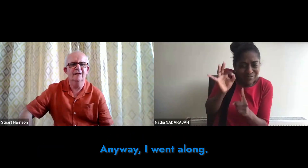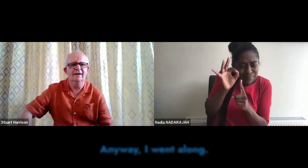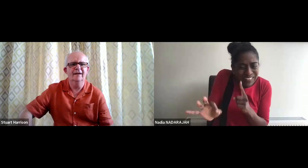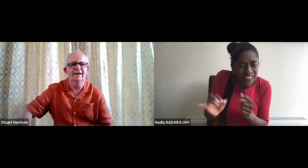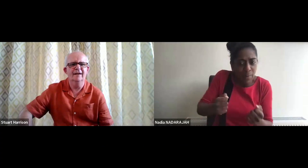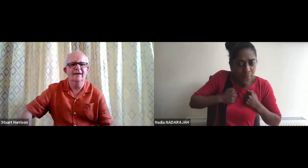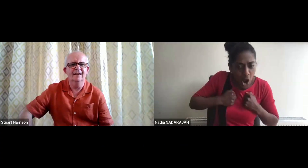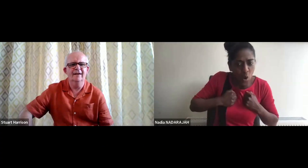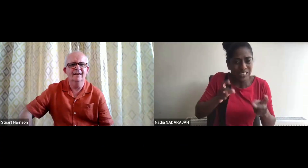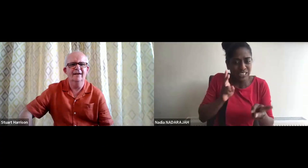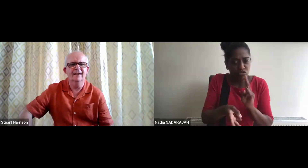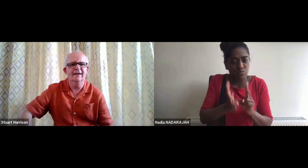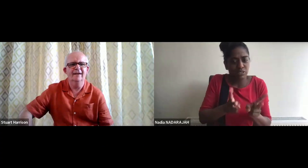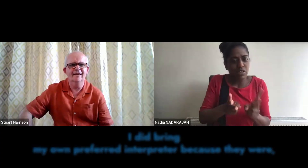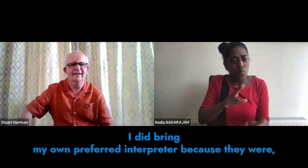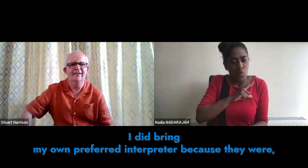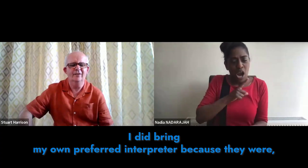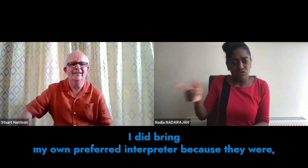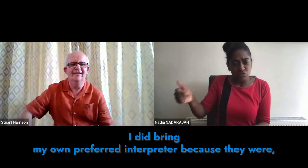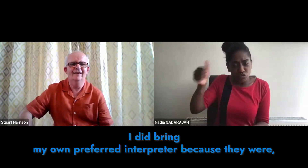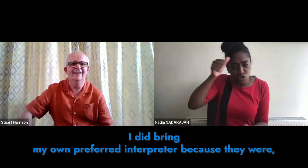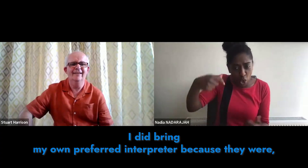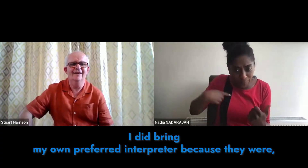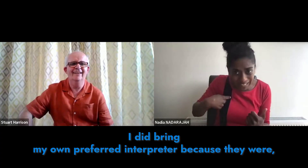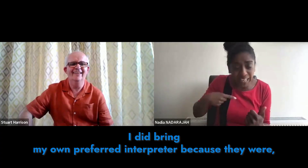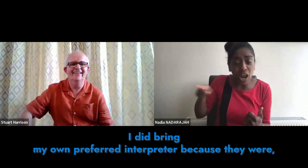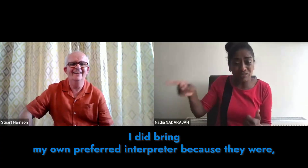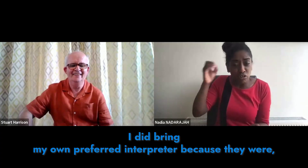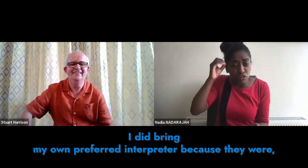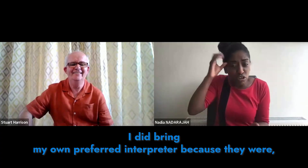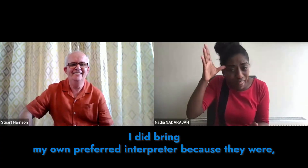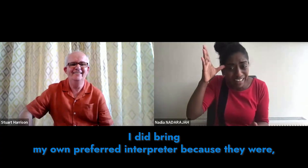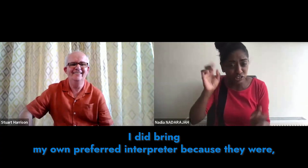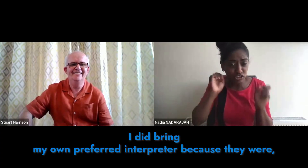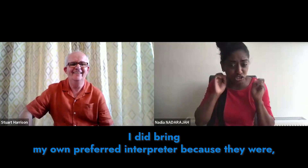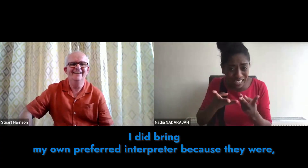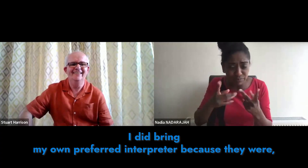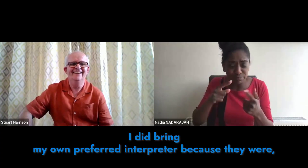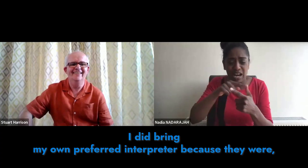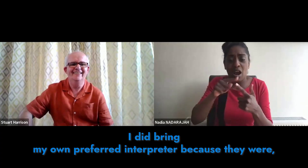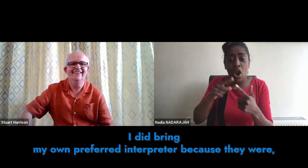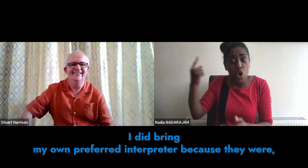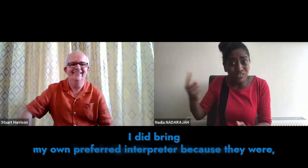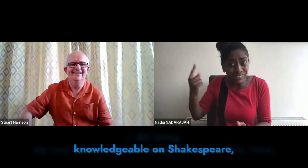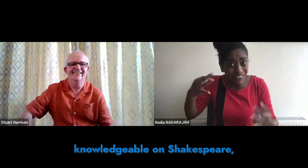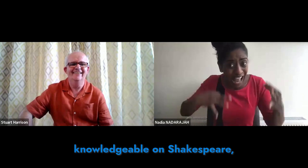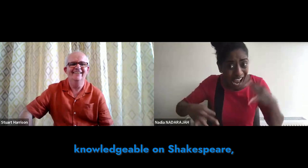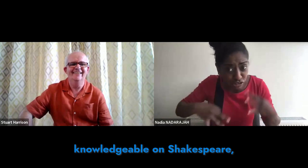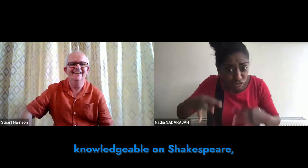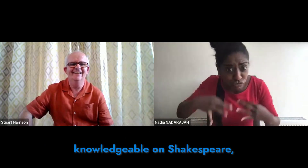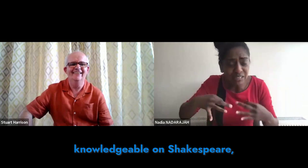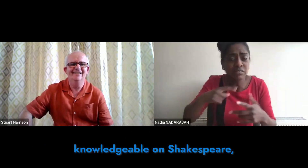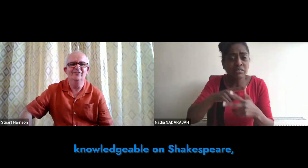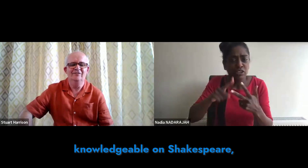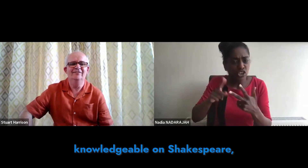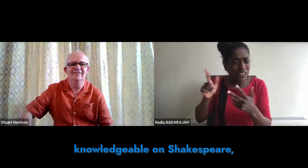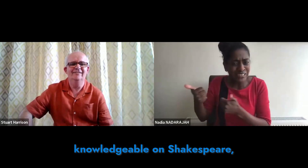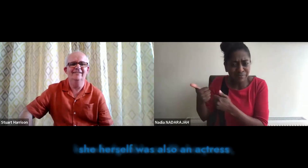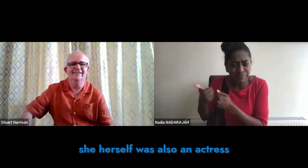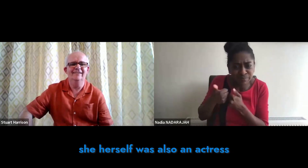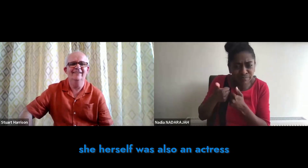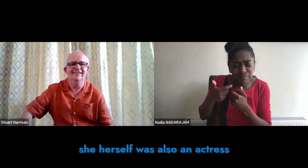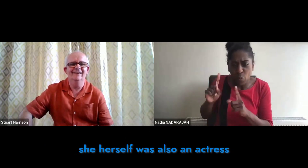went along. I did bring my own preferred interpreter because knew me, knowledgeable on